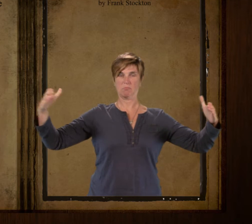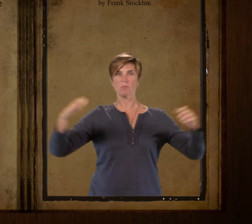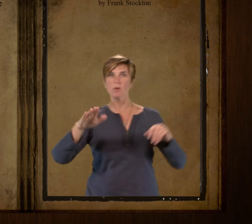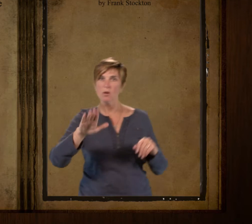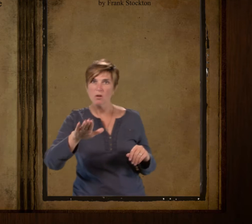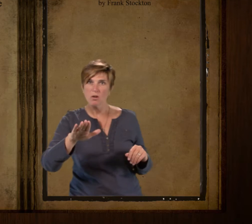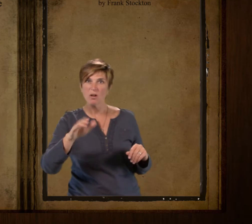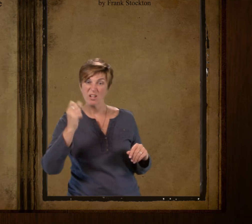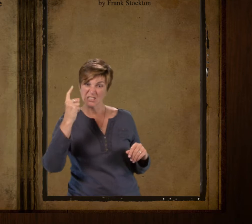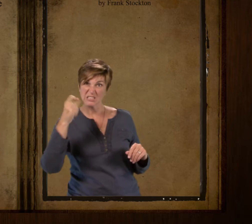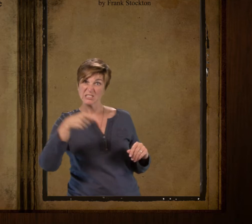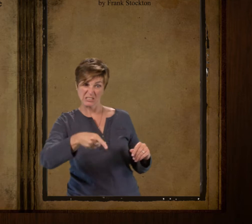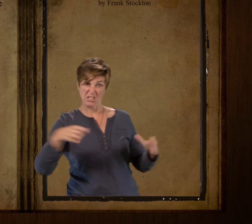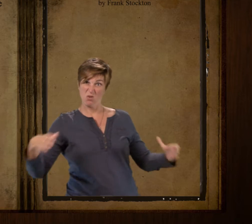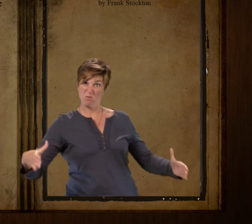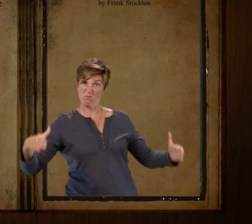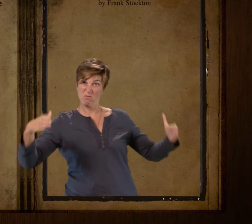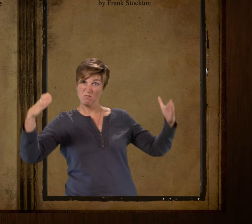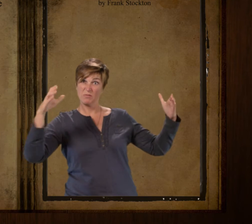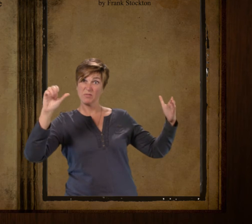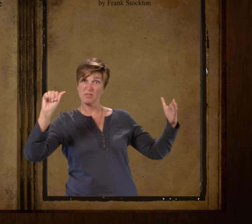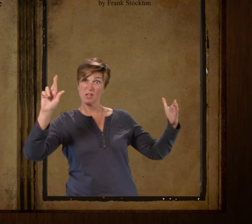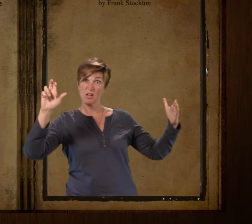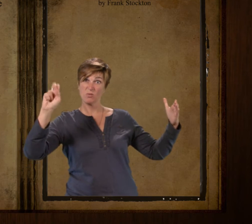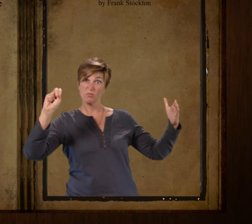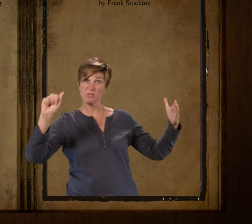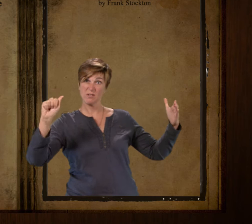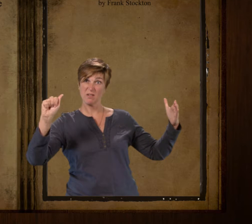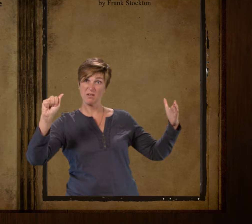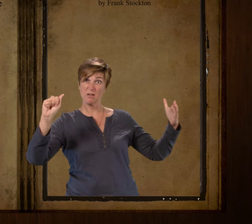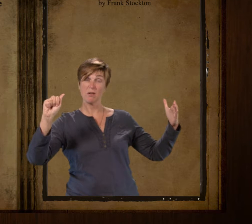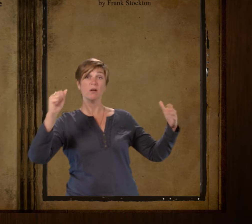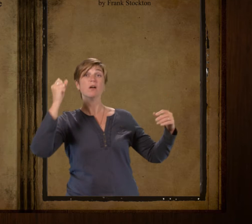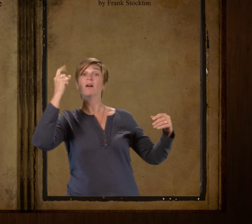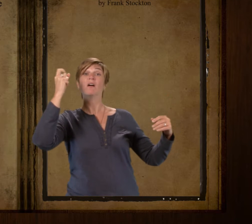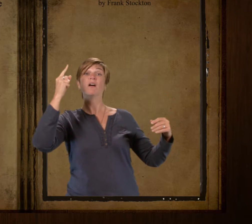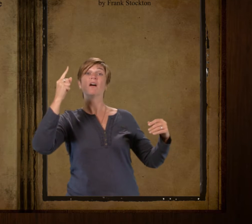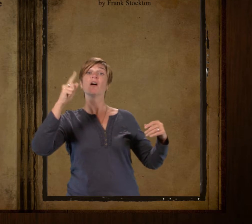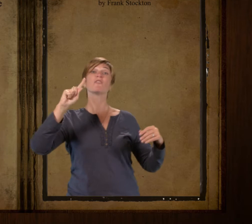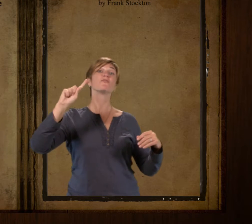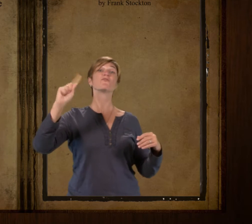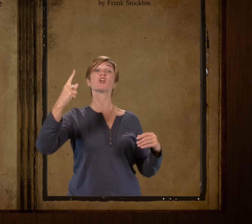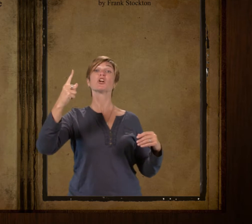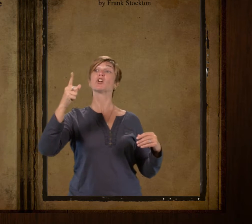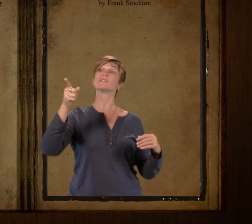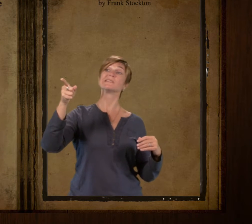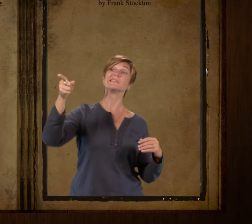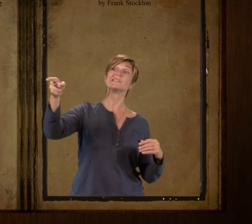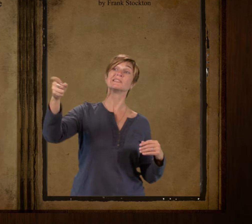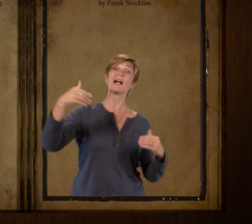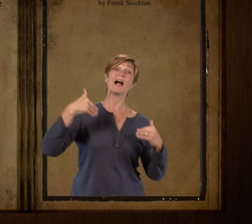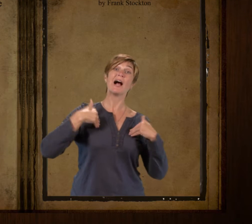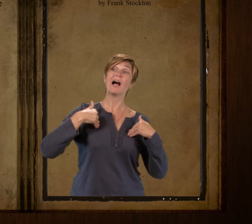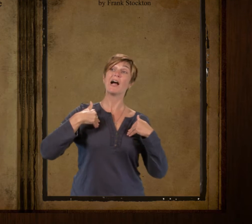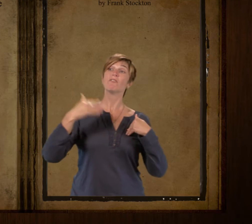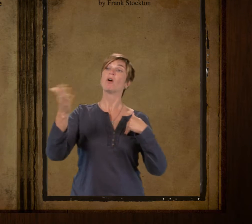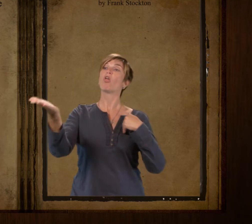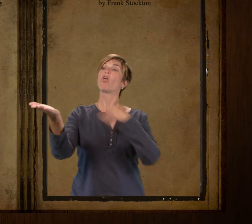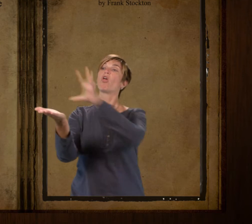given that on an appointed day the fate of the accused person would be decided in the king's